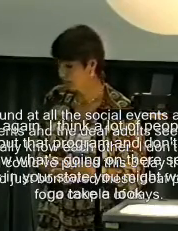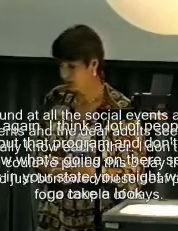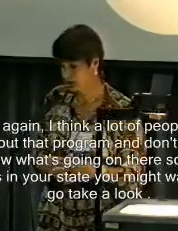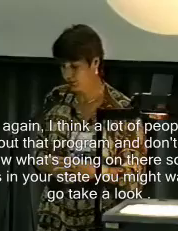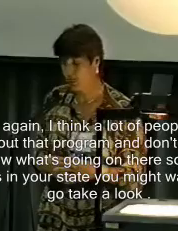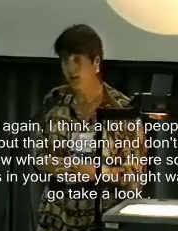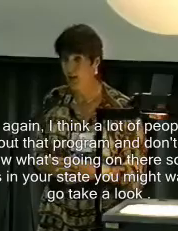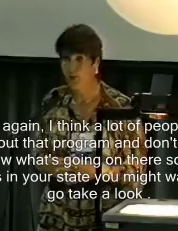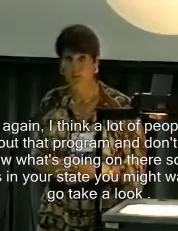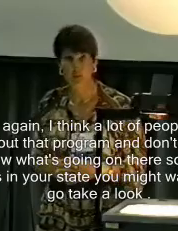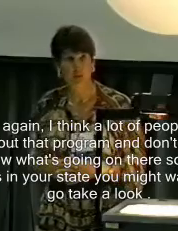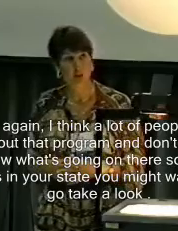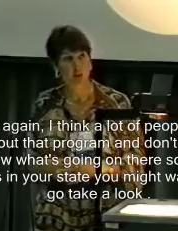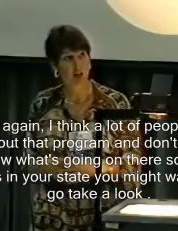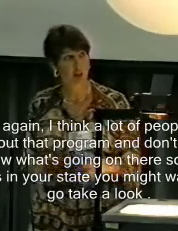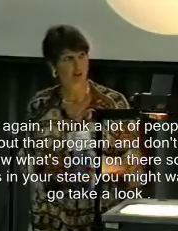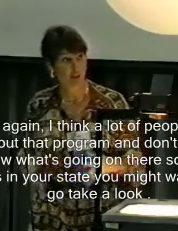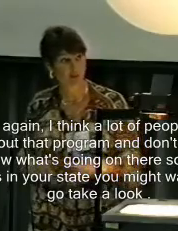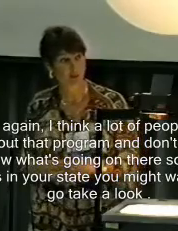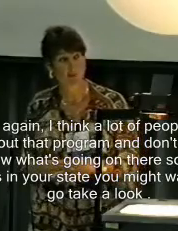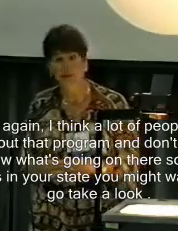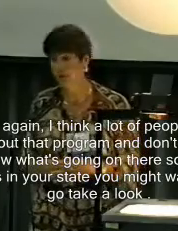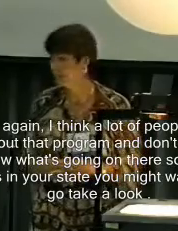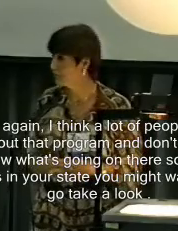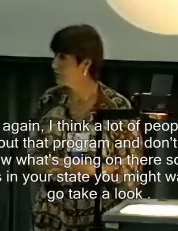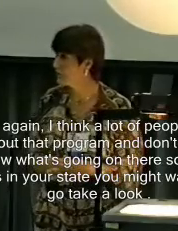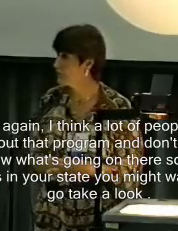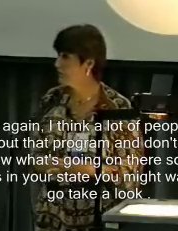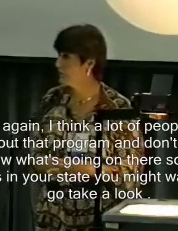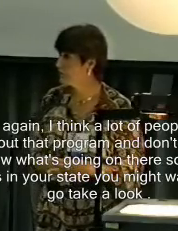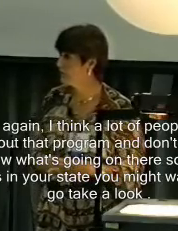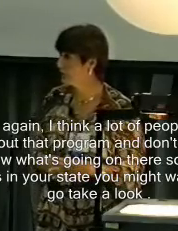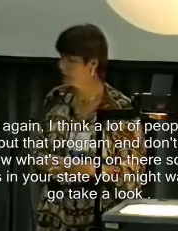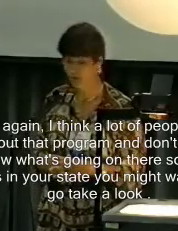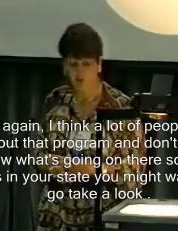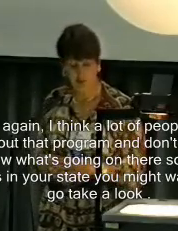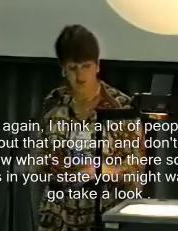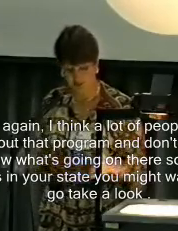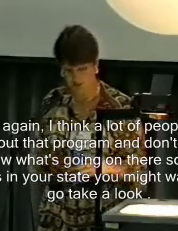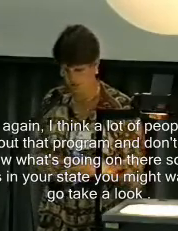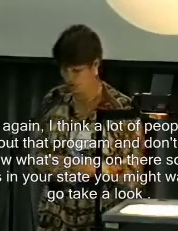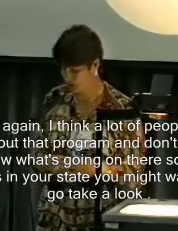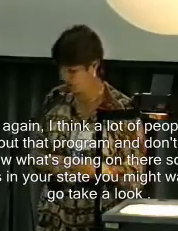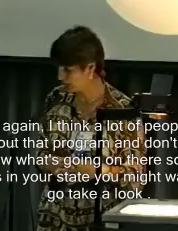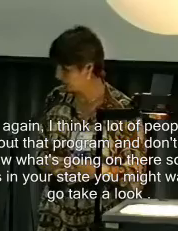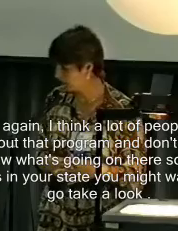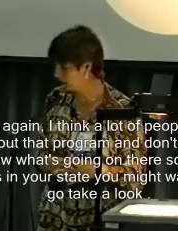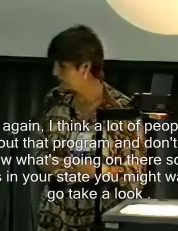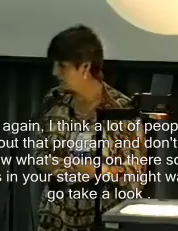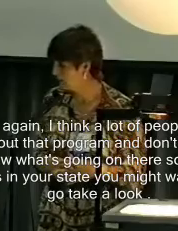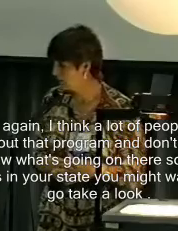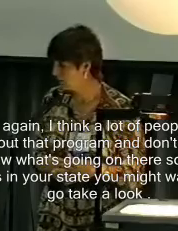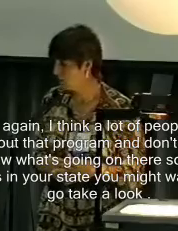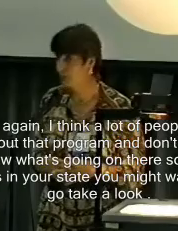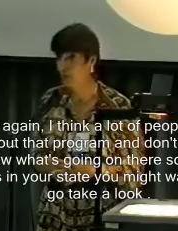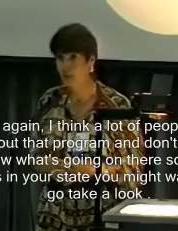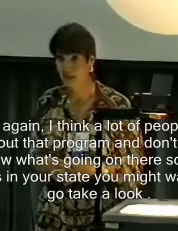again, I think a lot of people talk about that program and don't really know what's going on there, and since it's in your state, you might want to go take a